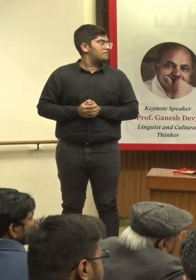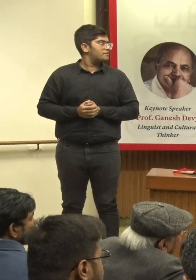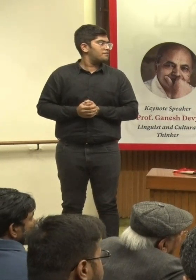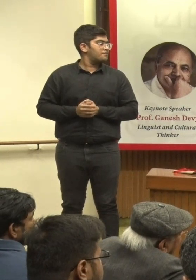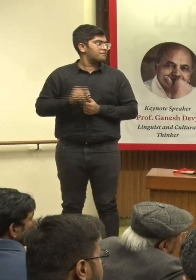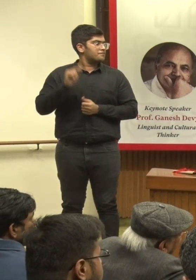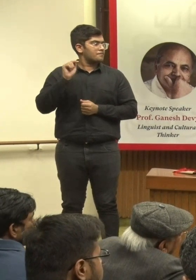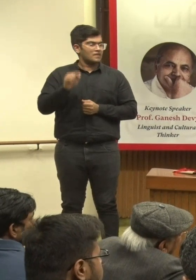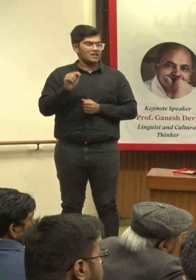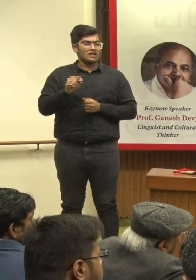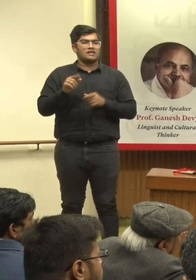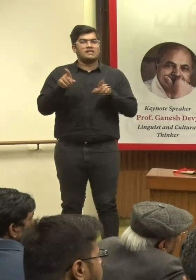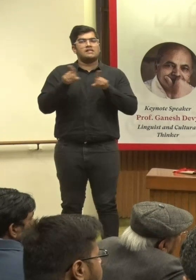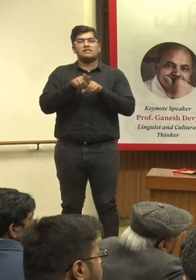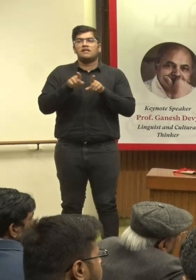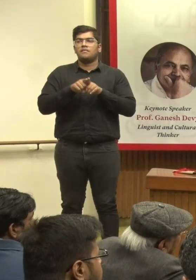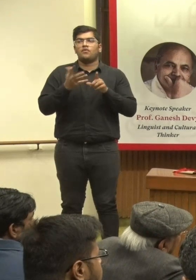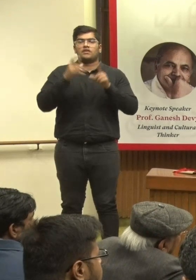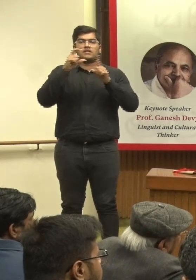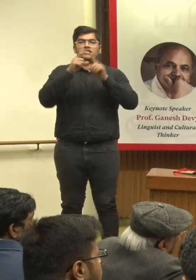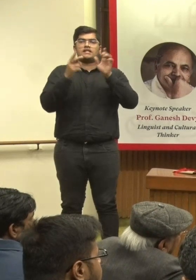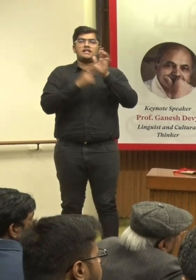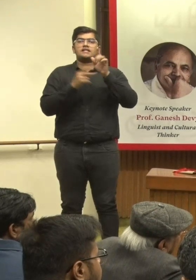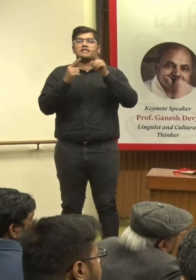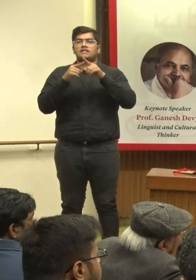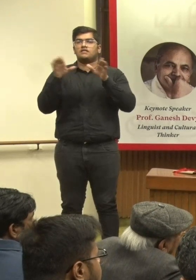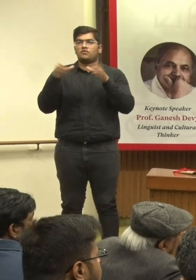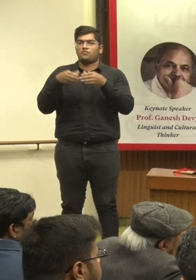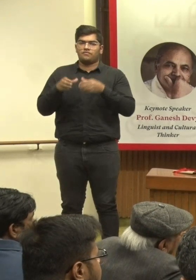It is the same with denotified tribes.